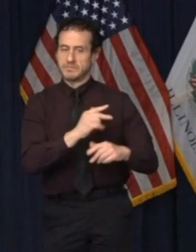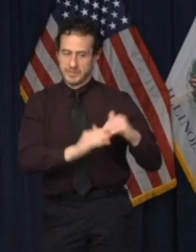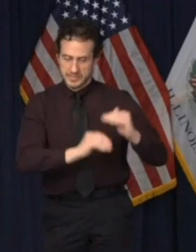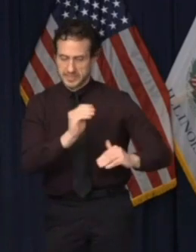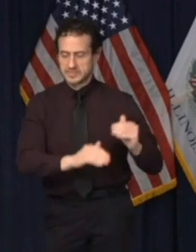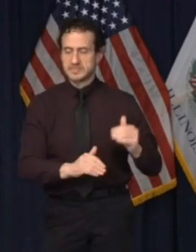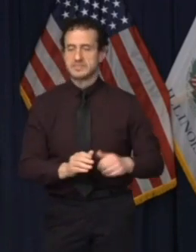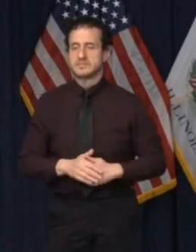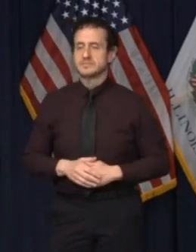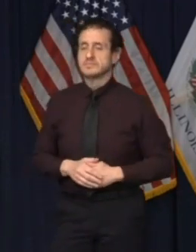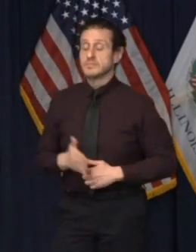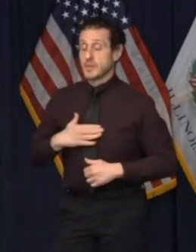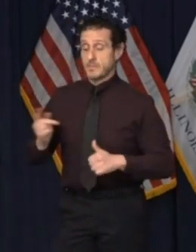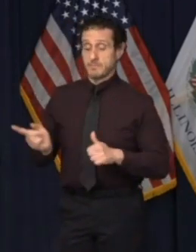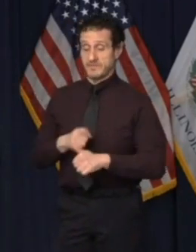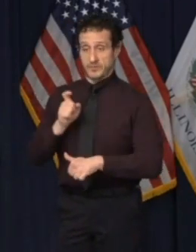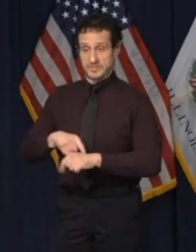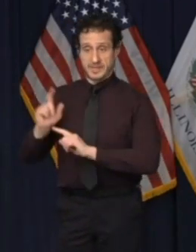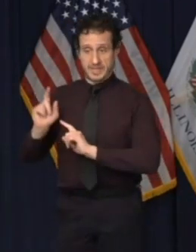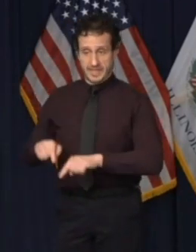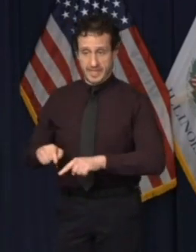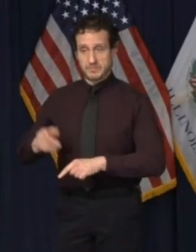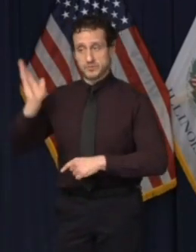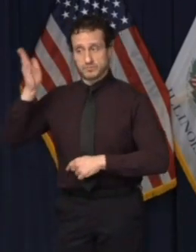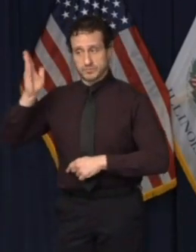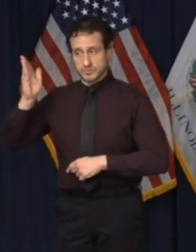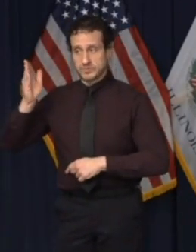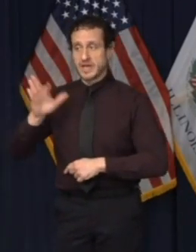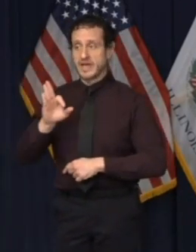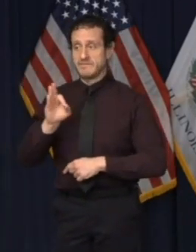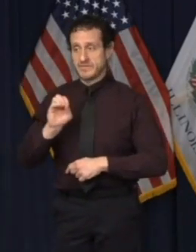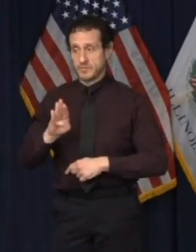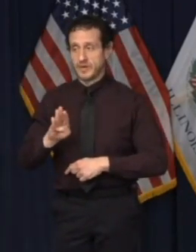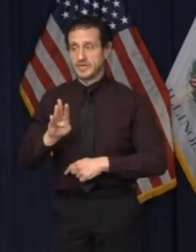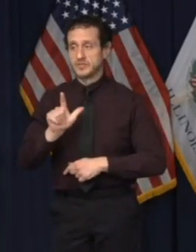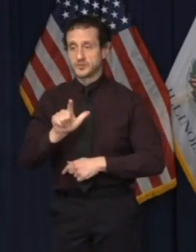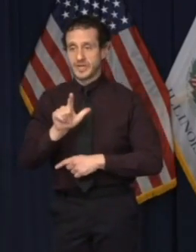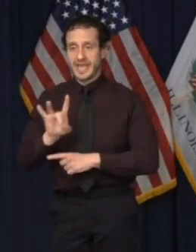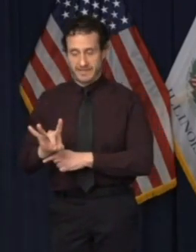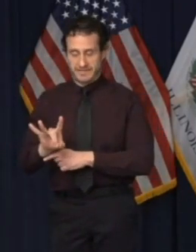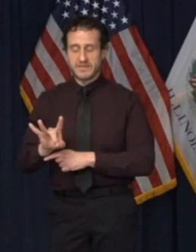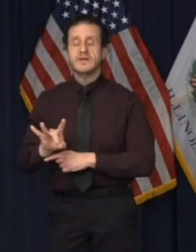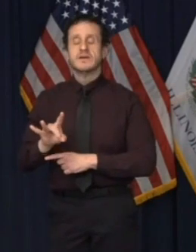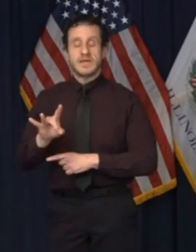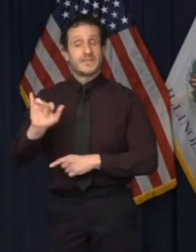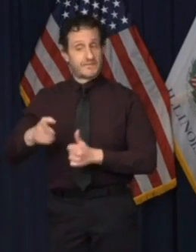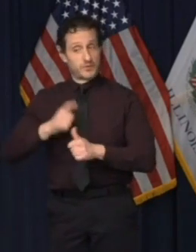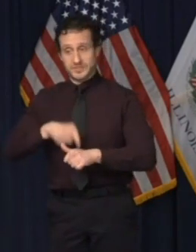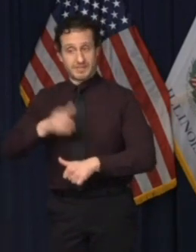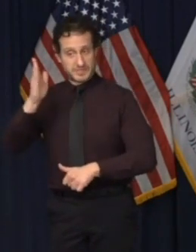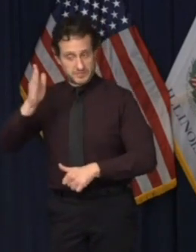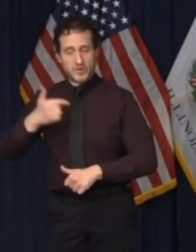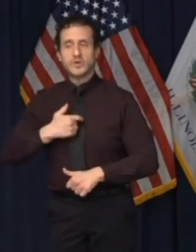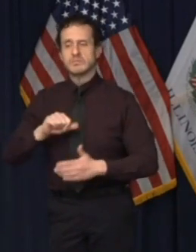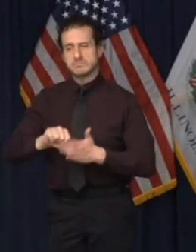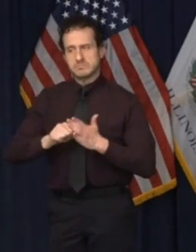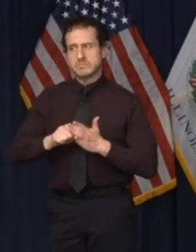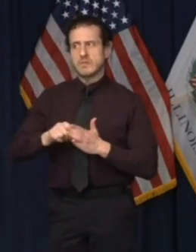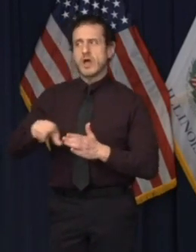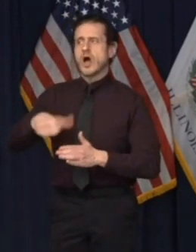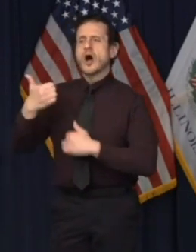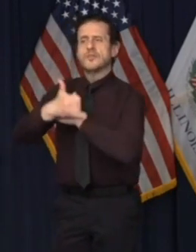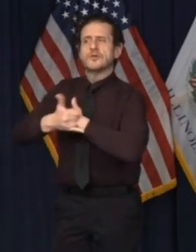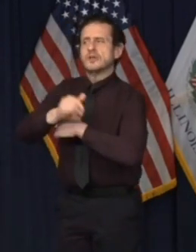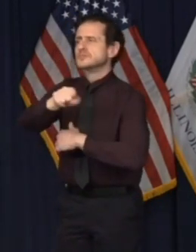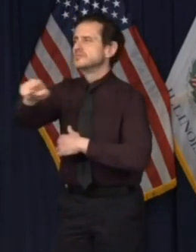first public update dedicated specifically to the coronavirus, I highlighted that the data from other countries